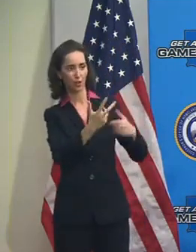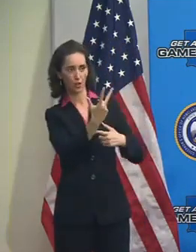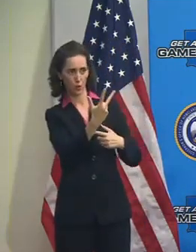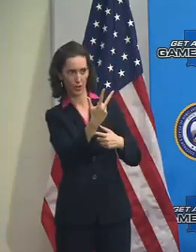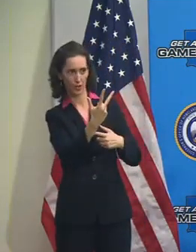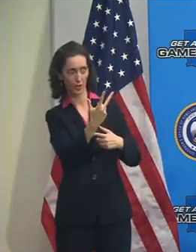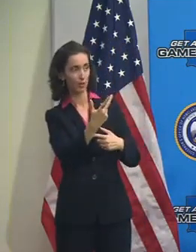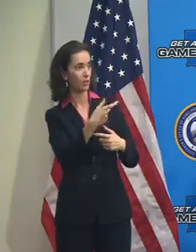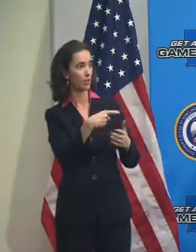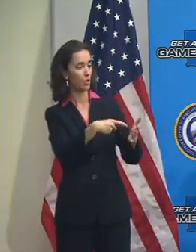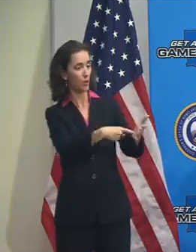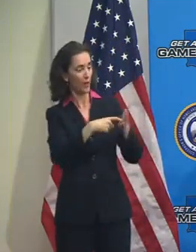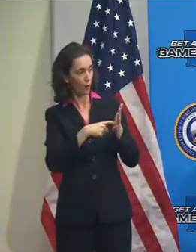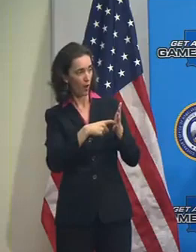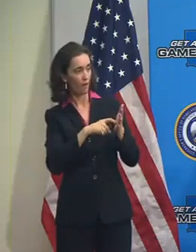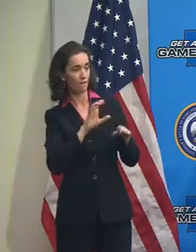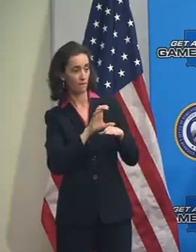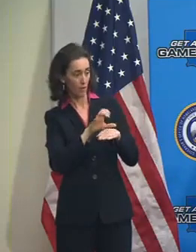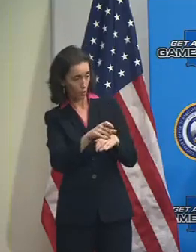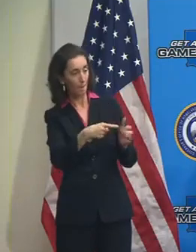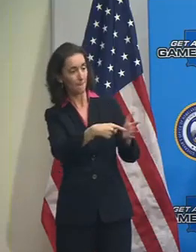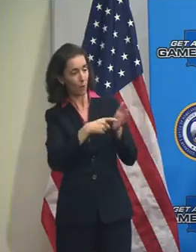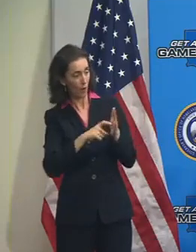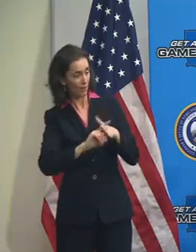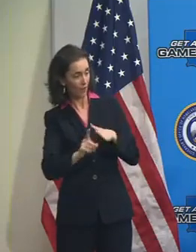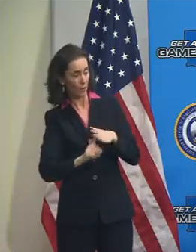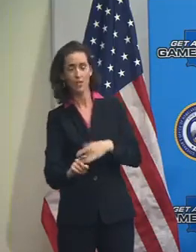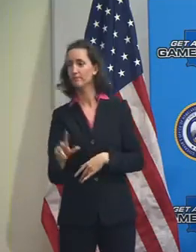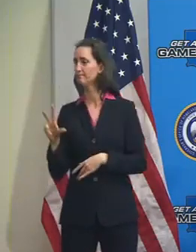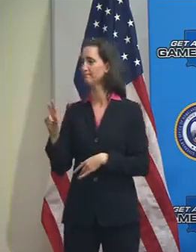any mandatory evacuation? No.